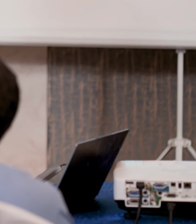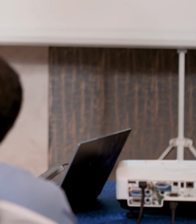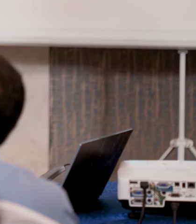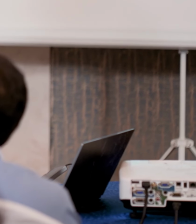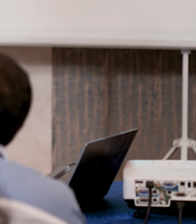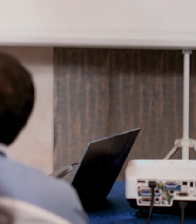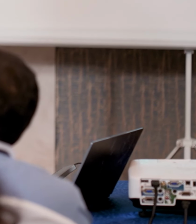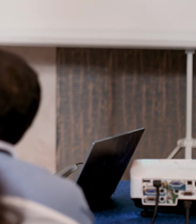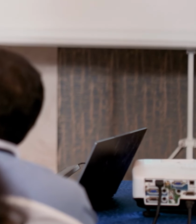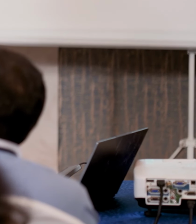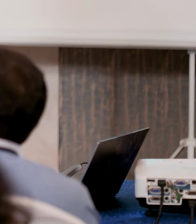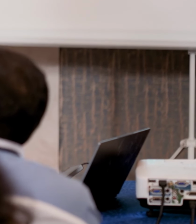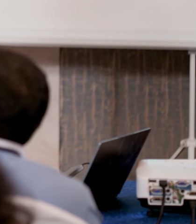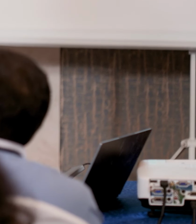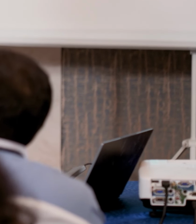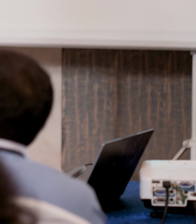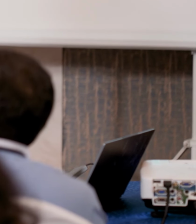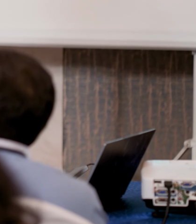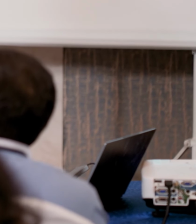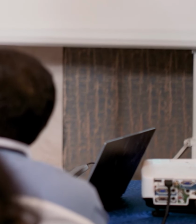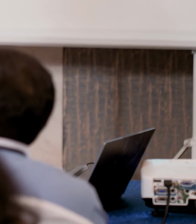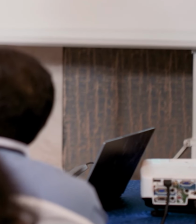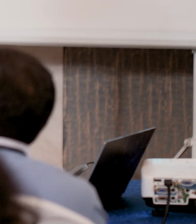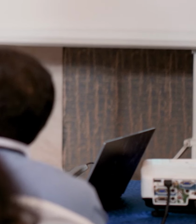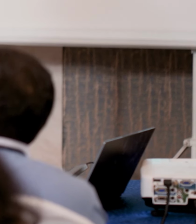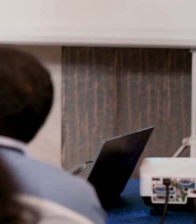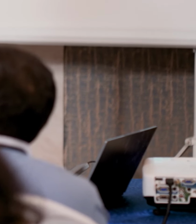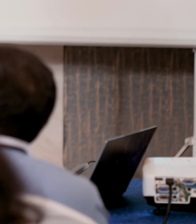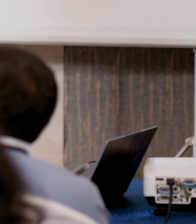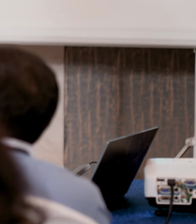will play a vital role in the why part, right?